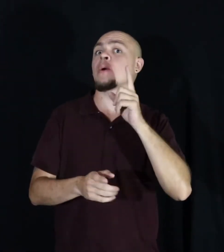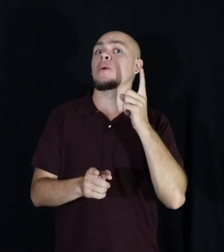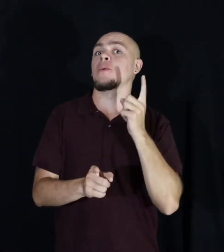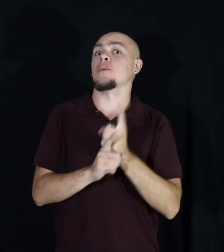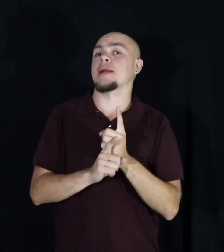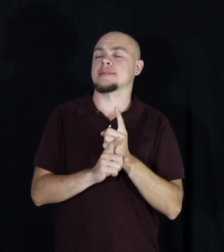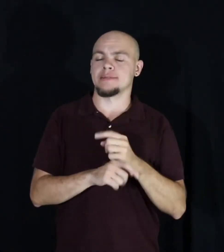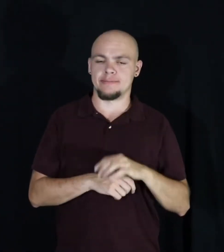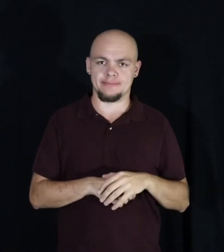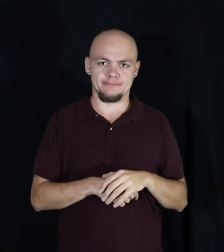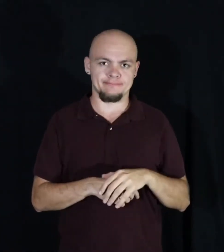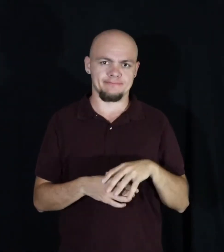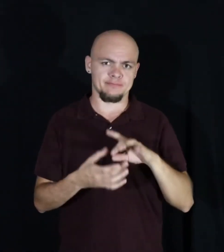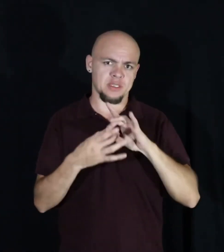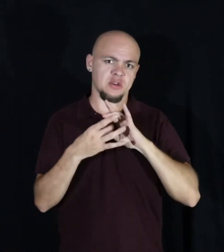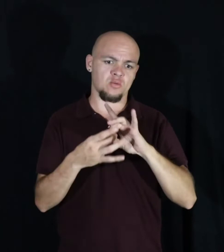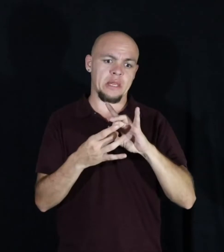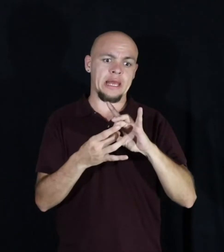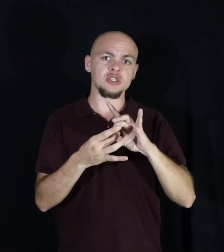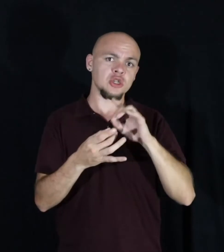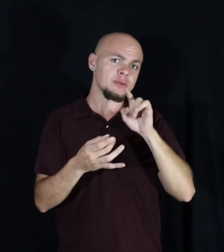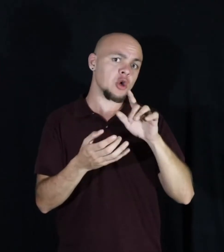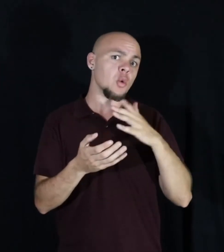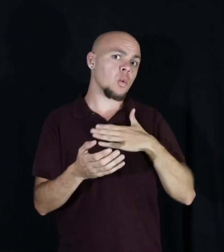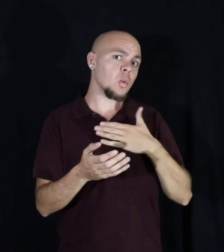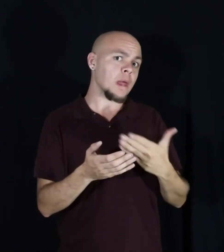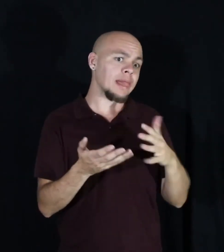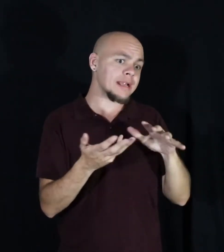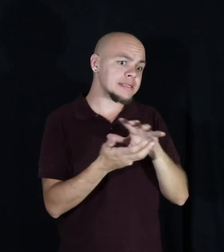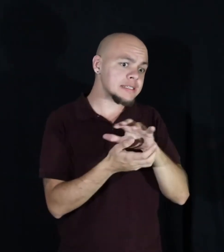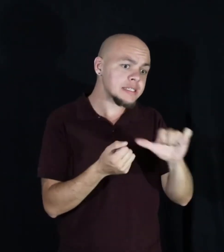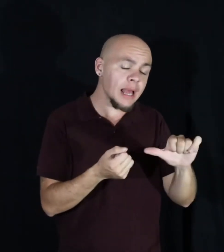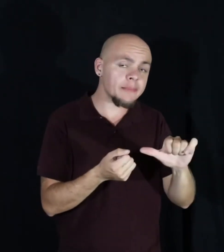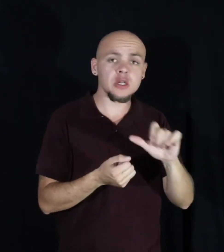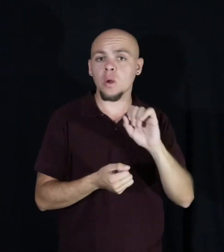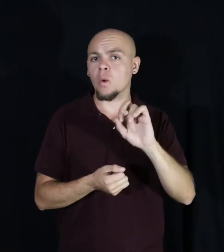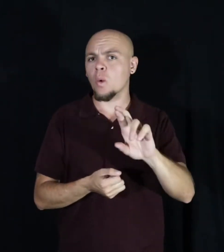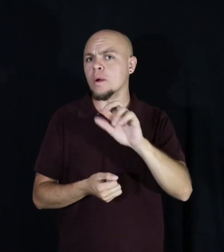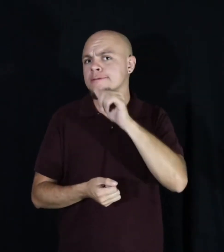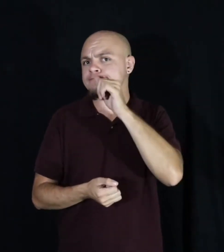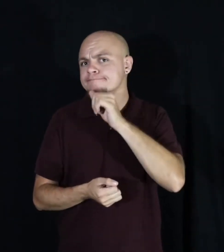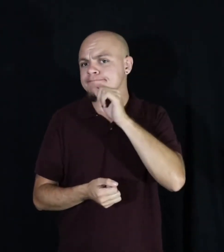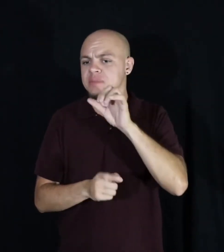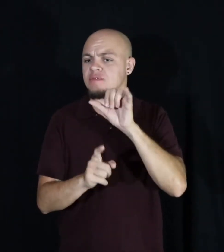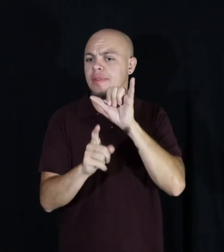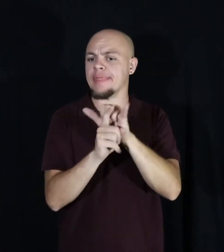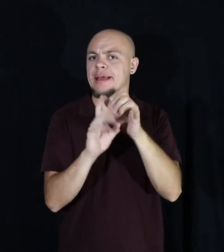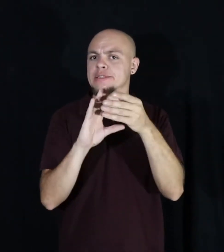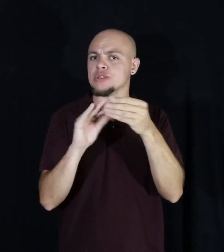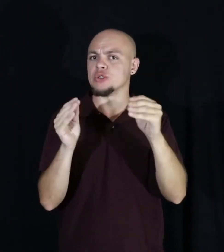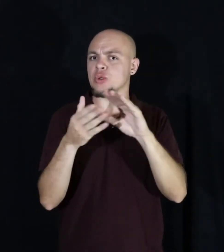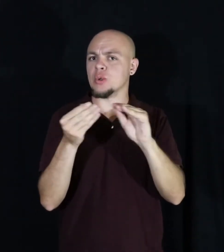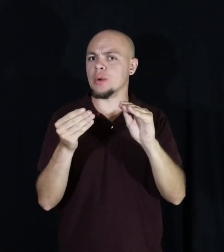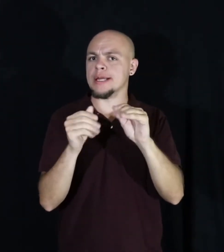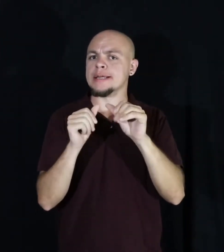And what relationships would you sabotage or endure to hold on to that story?